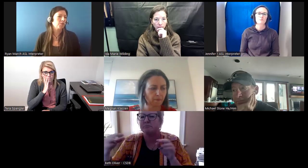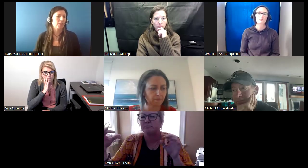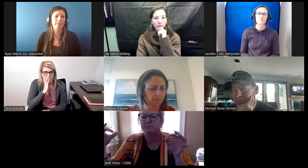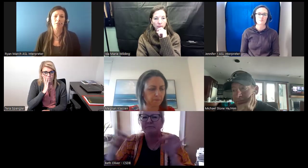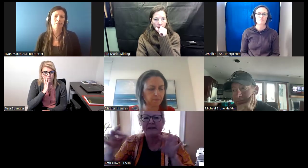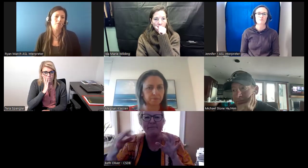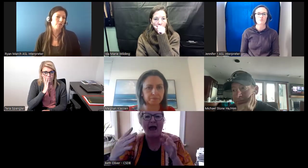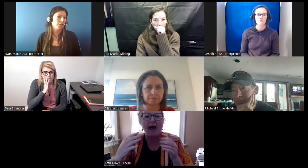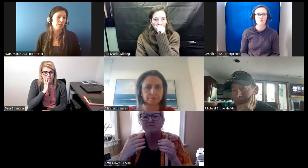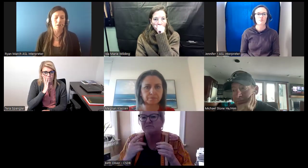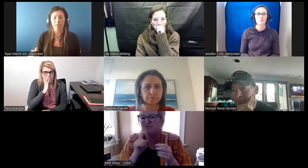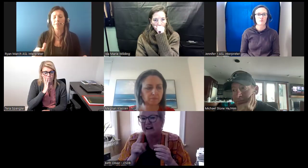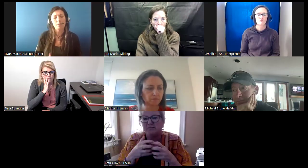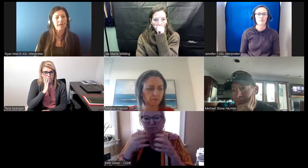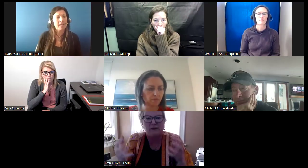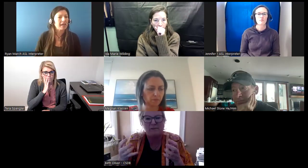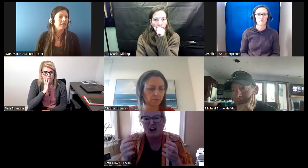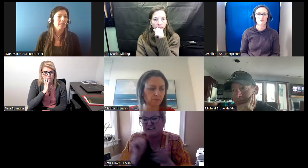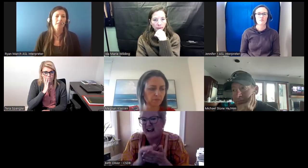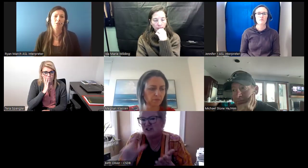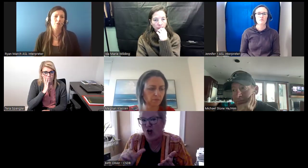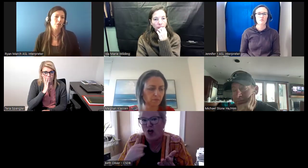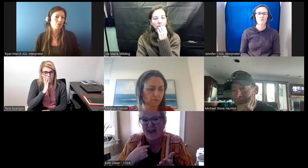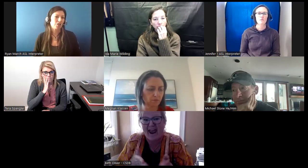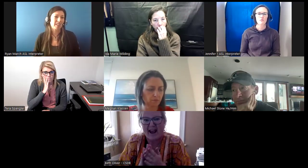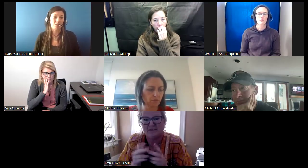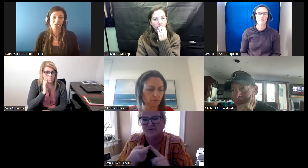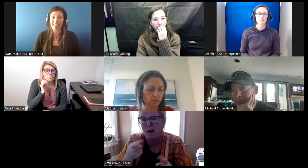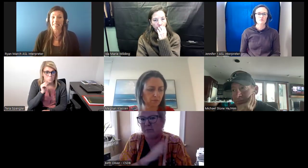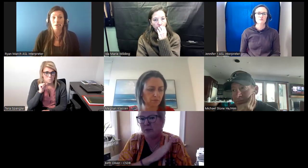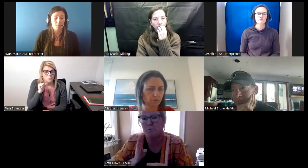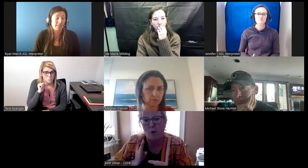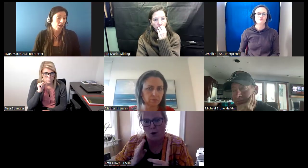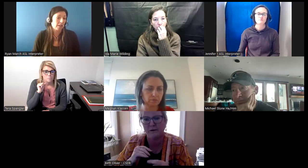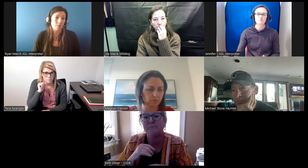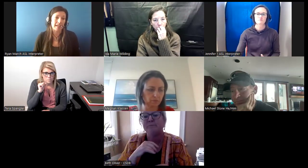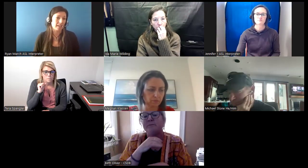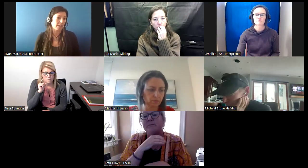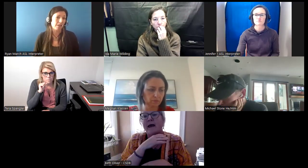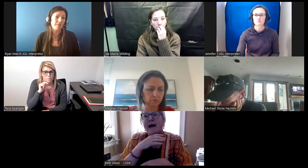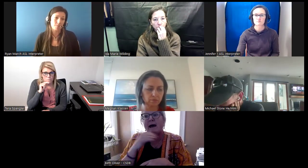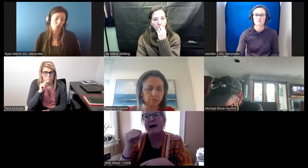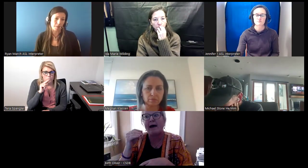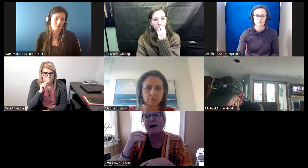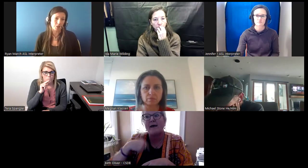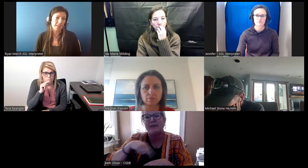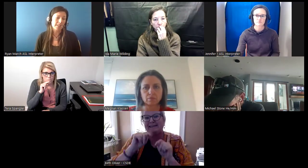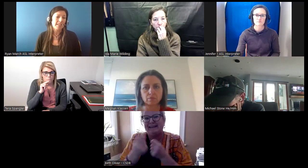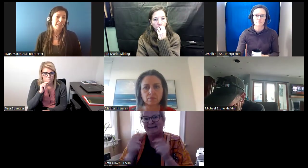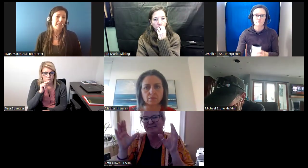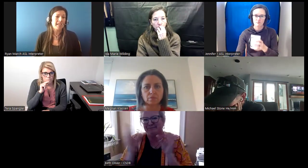board member just there to, give feedback, to review certain things. Really, that would be all I would ask of that board